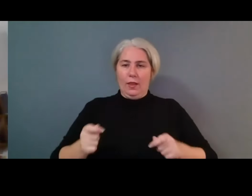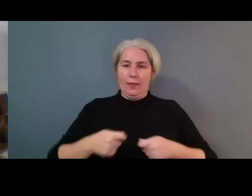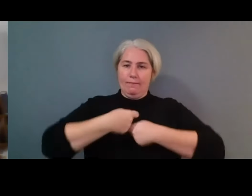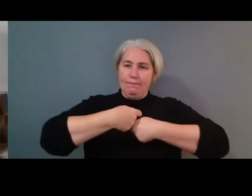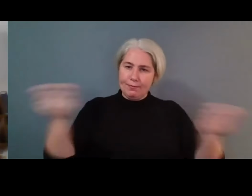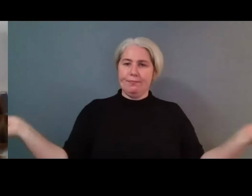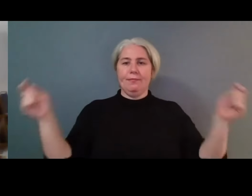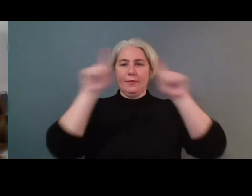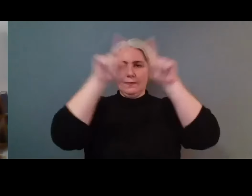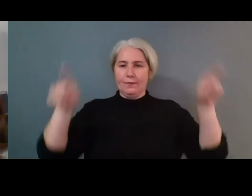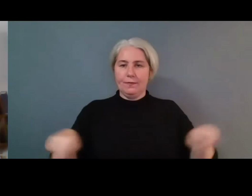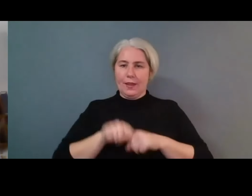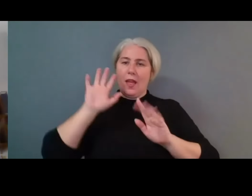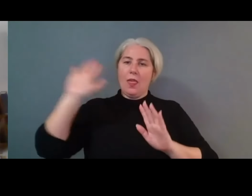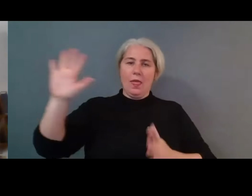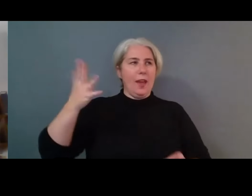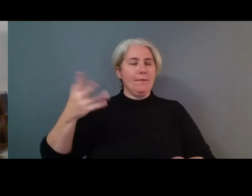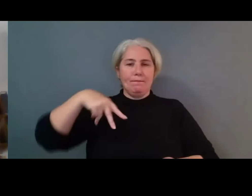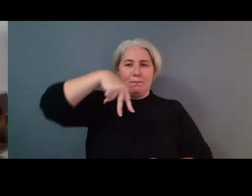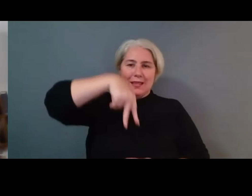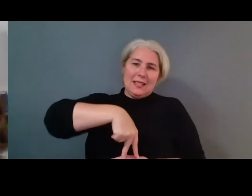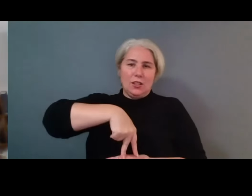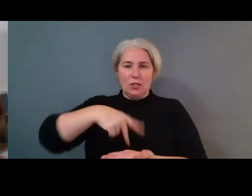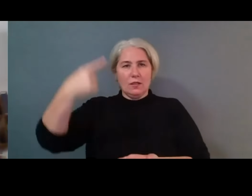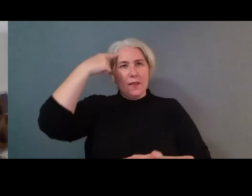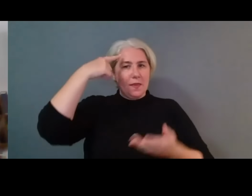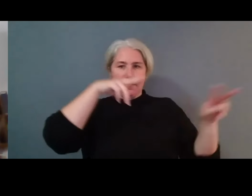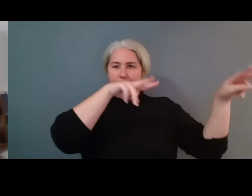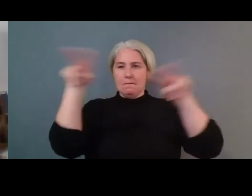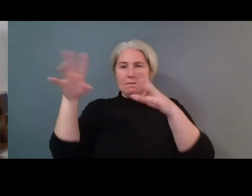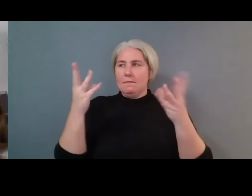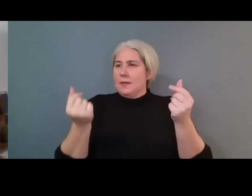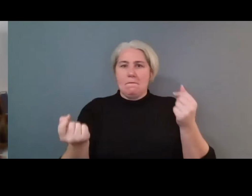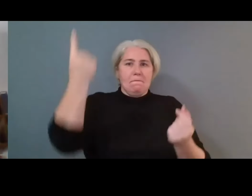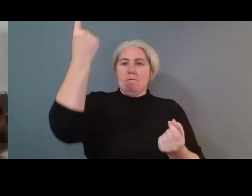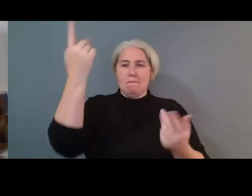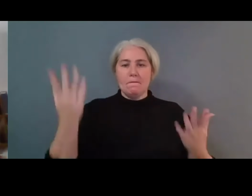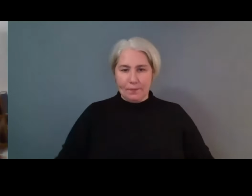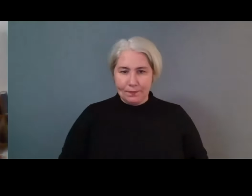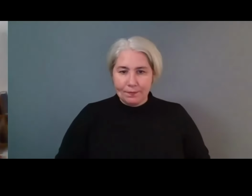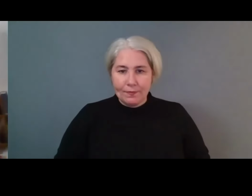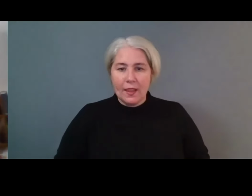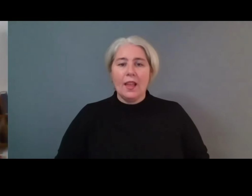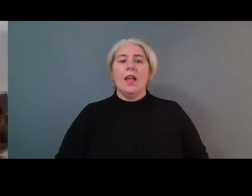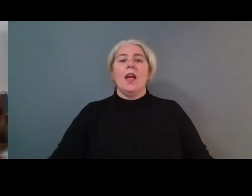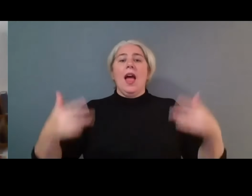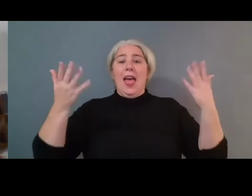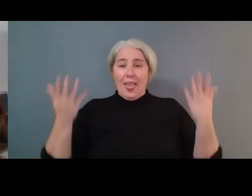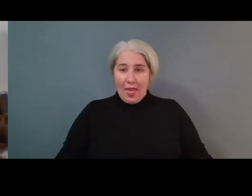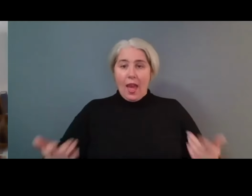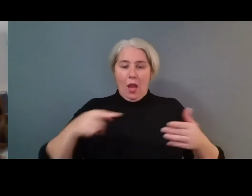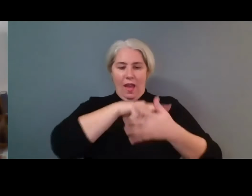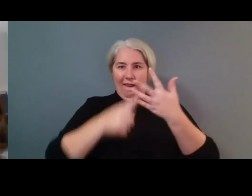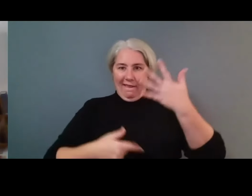now talk about two of these mentioned six instruments. I will talk about general comments and